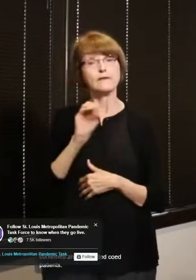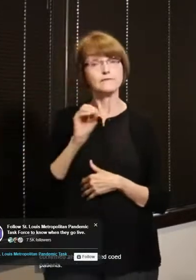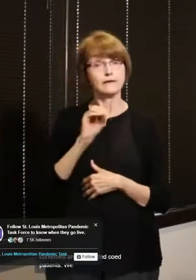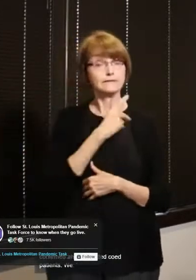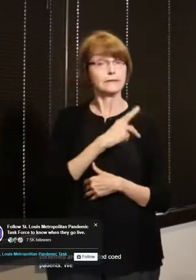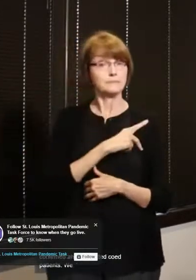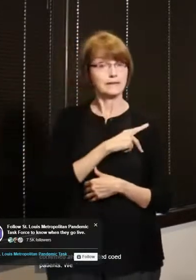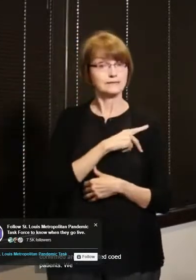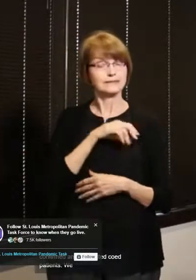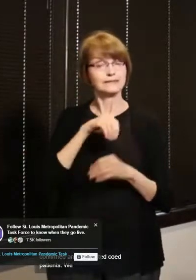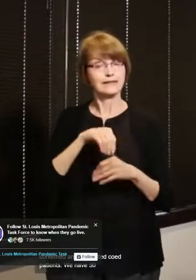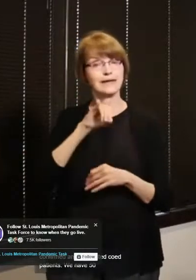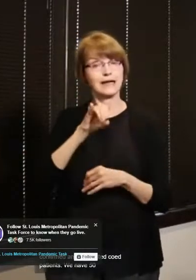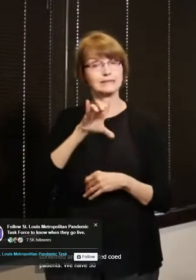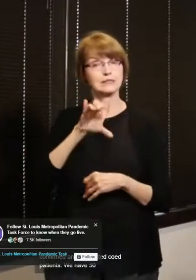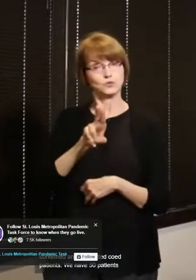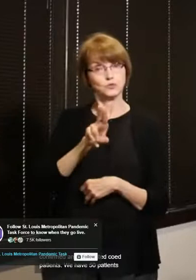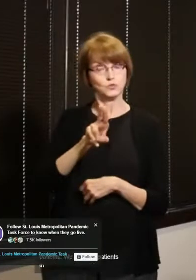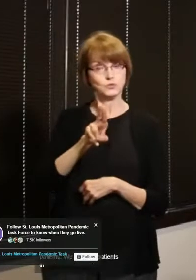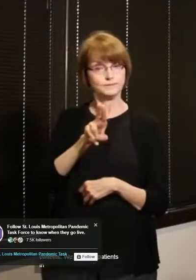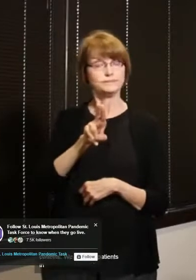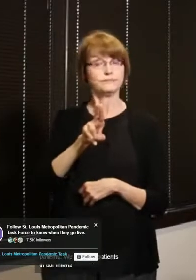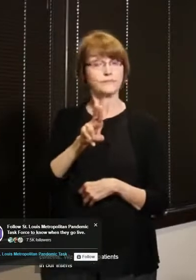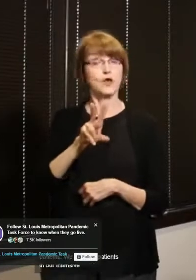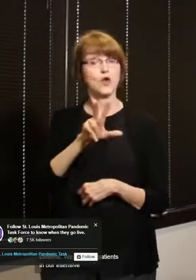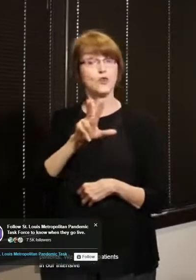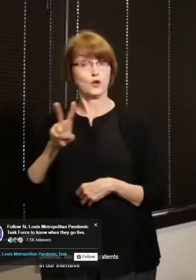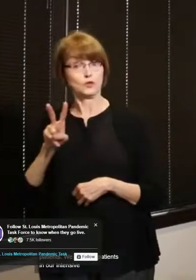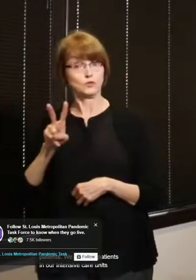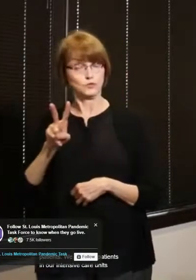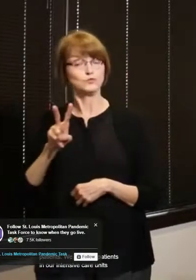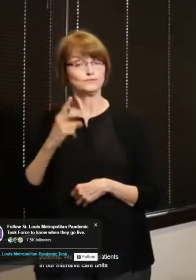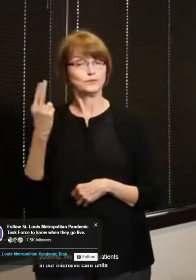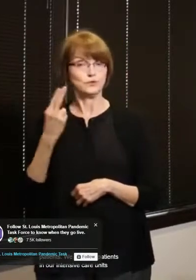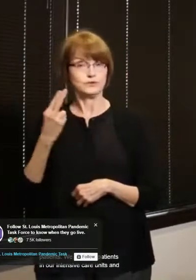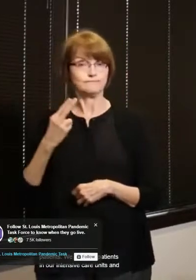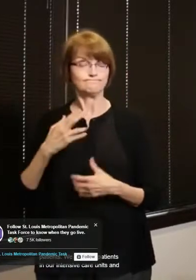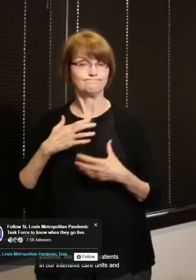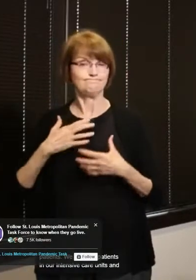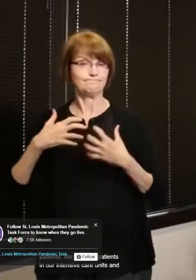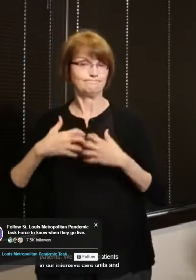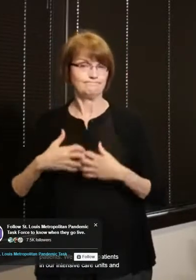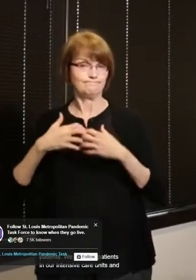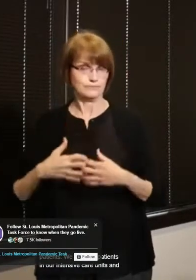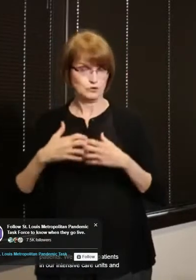patients in our intensive care units today, and 32 are on ventilators.